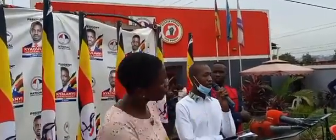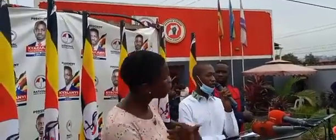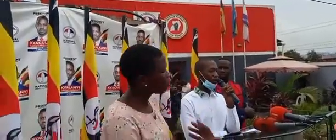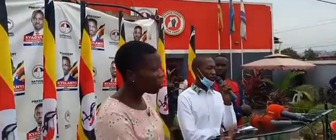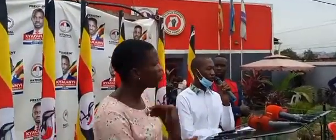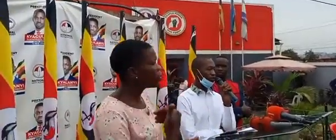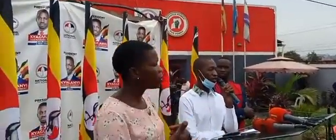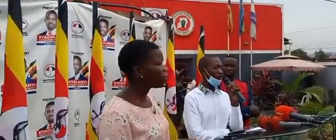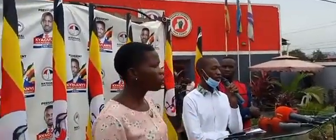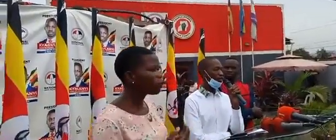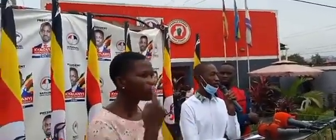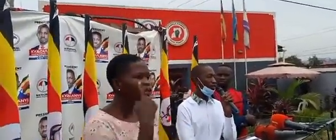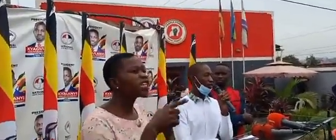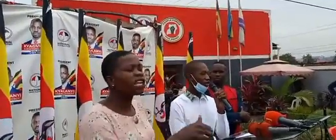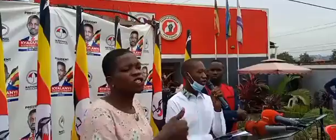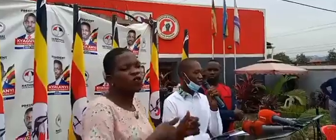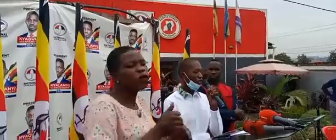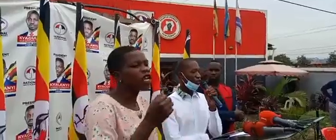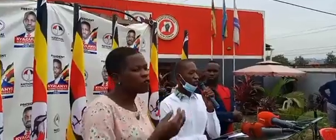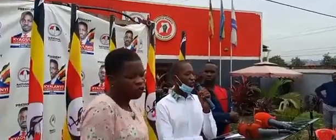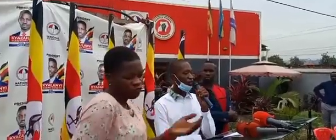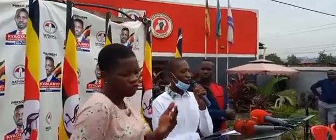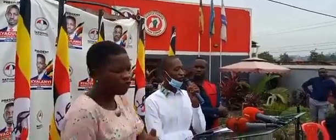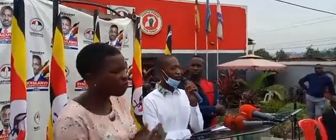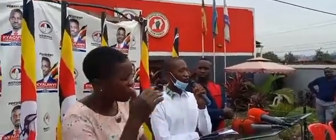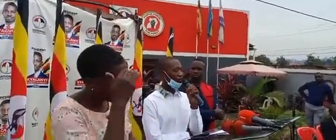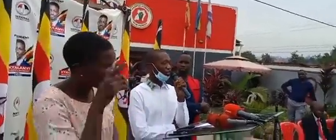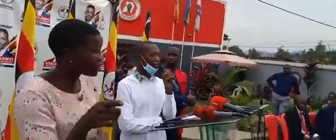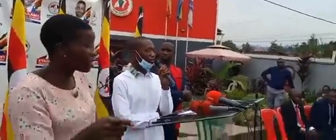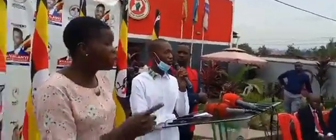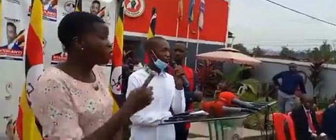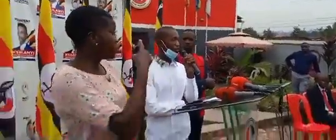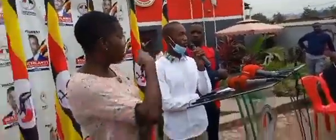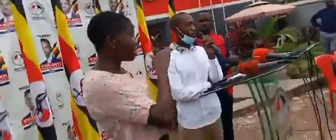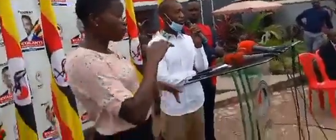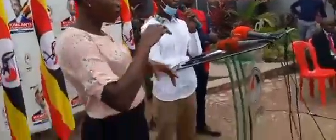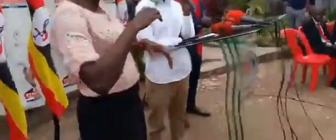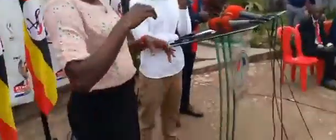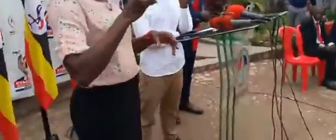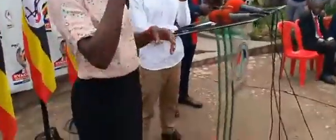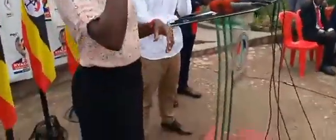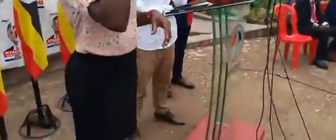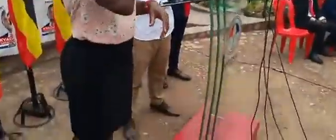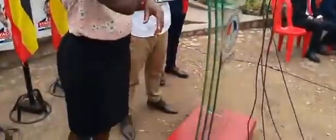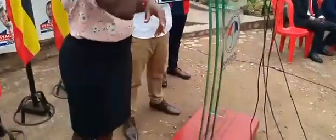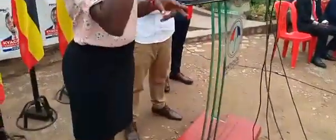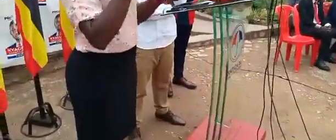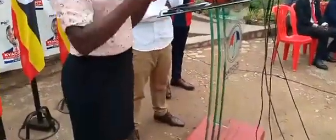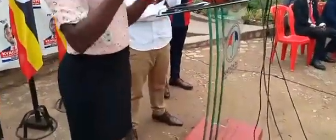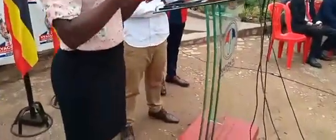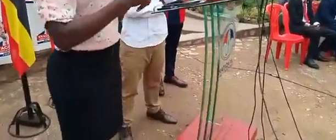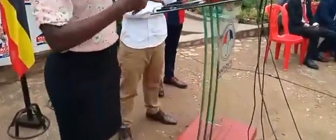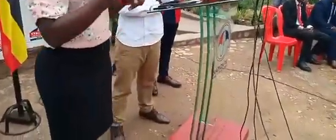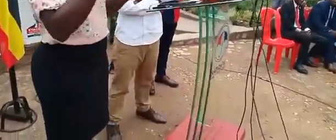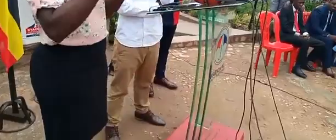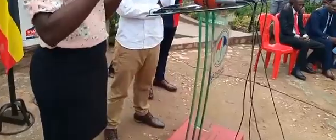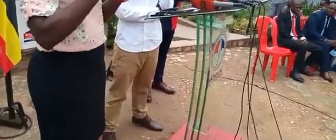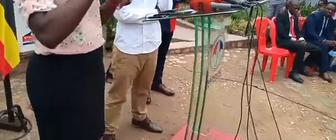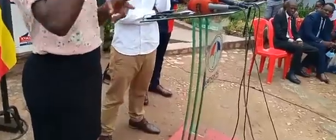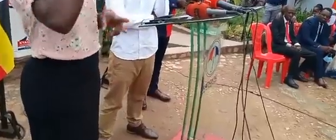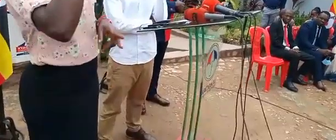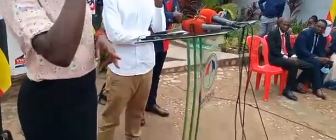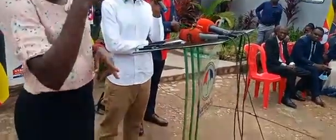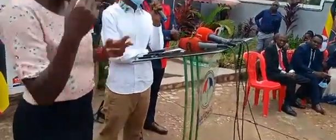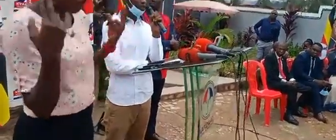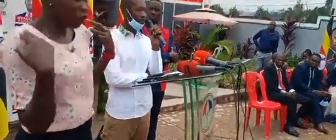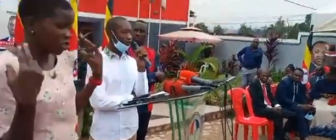otomatikale oyabera soga nasobola okukwatako abasirikale omu kuba baali babiife abakola ku nsonga zaffe nga tufuluma era naffe